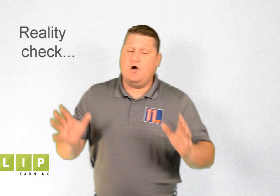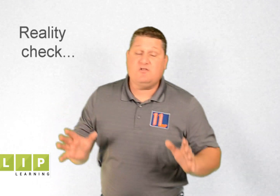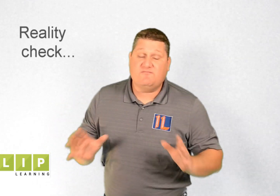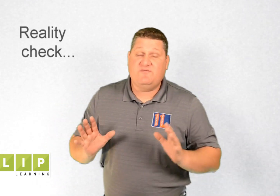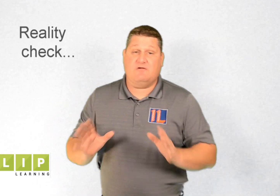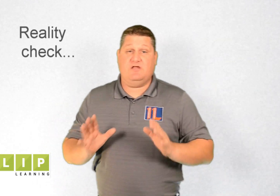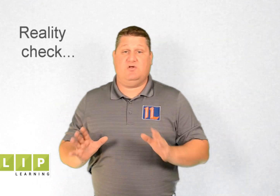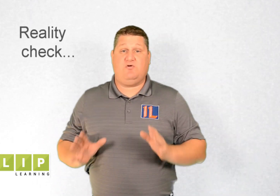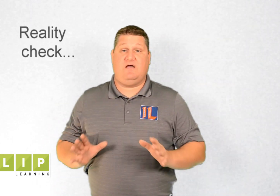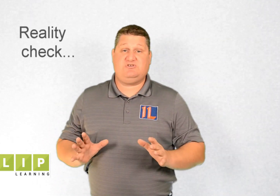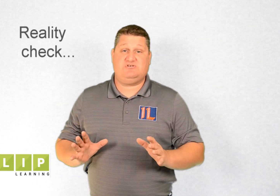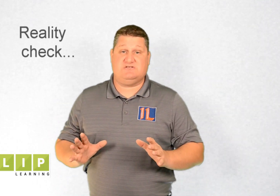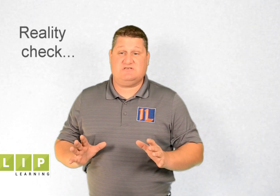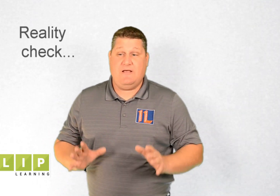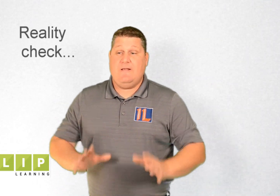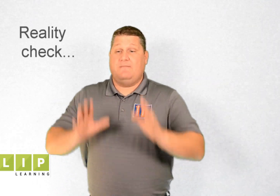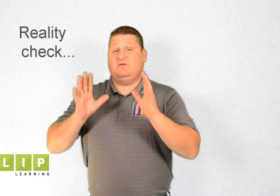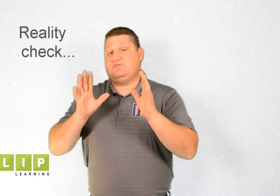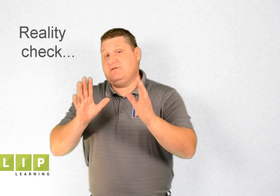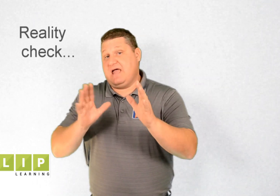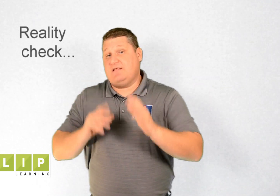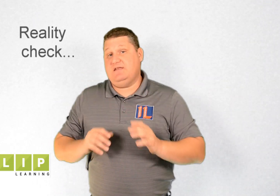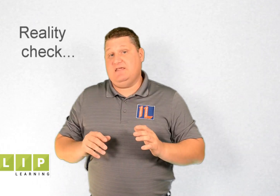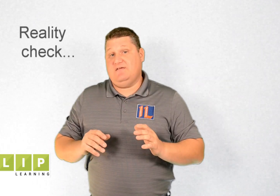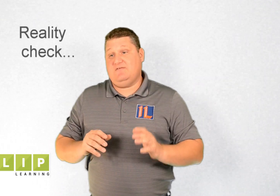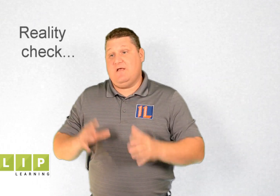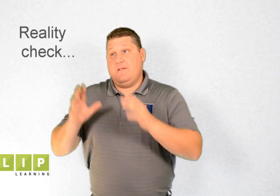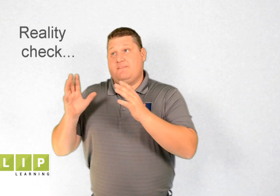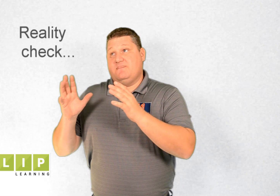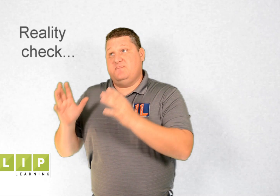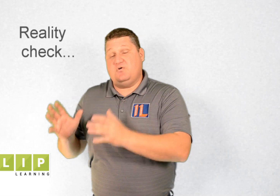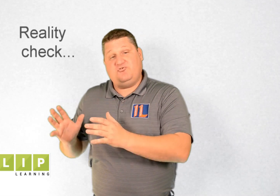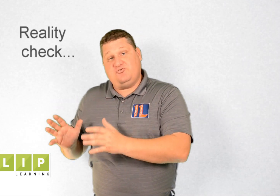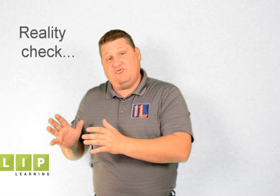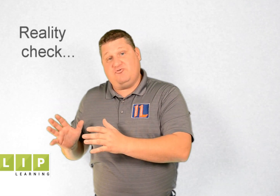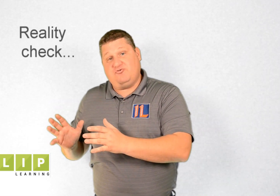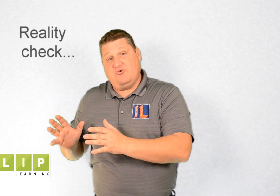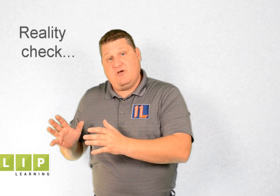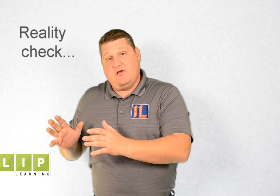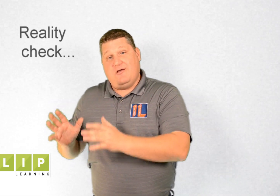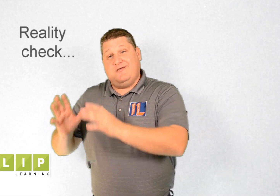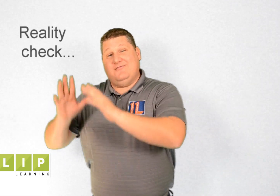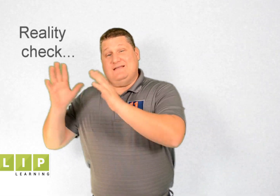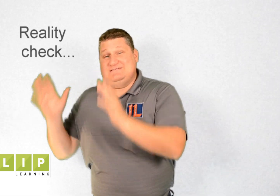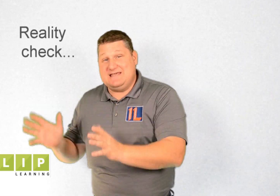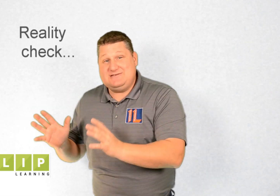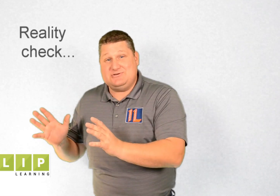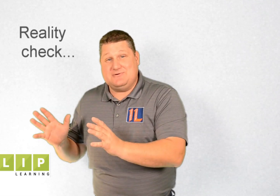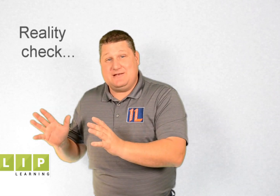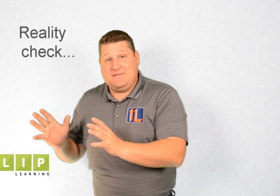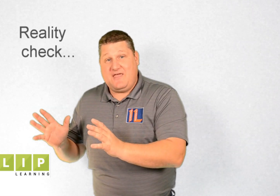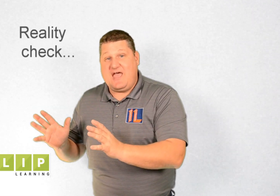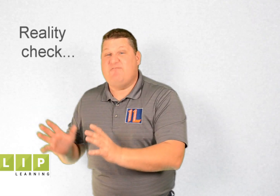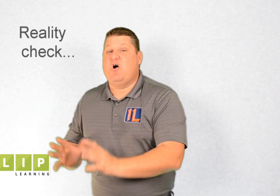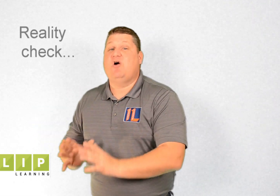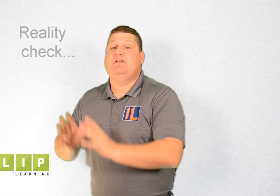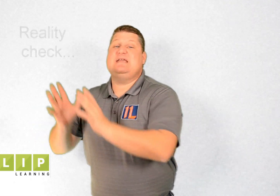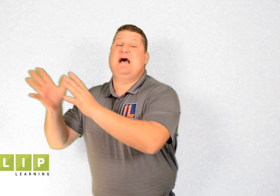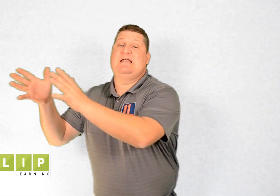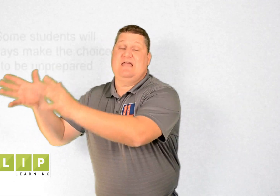are very good questions. But the reality is, those students that did do it have already gotten a